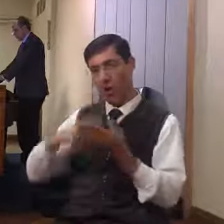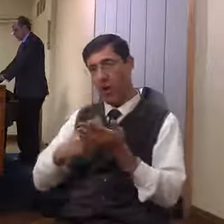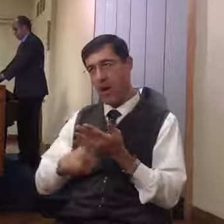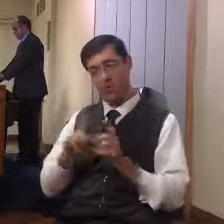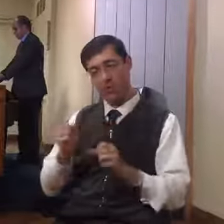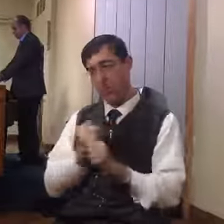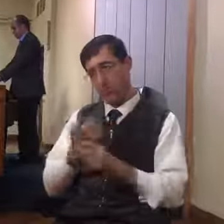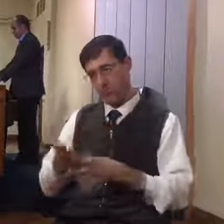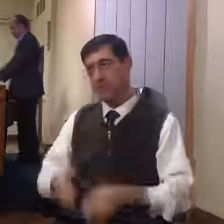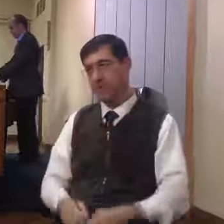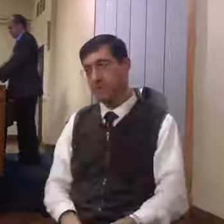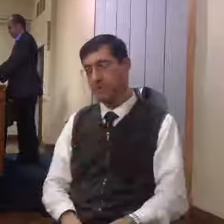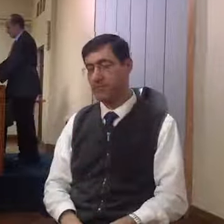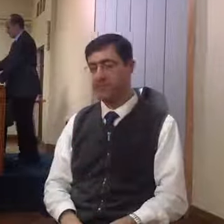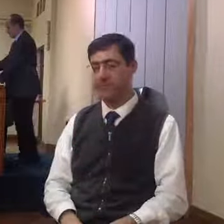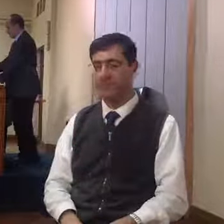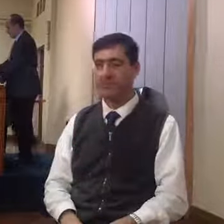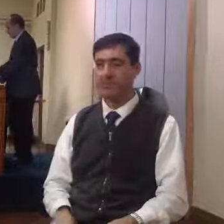fire in power.